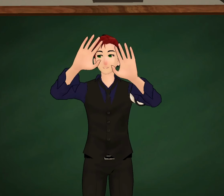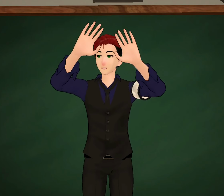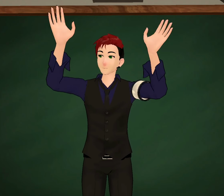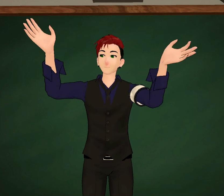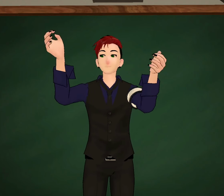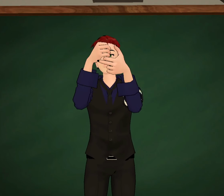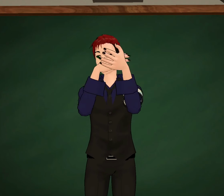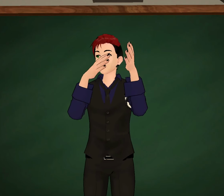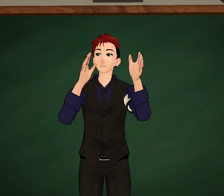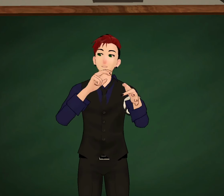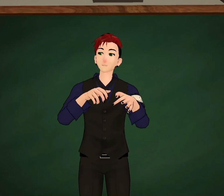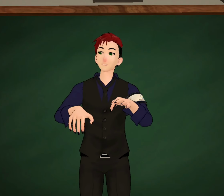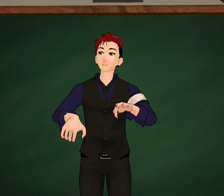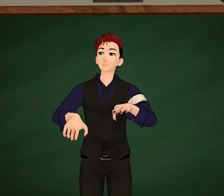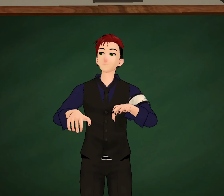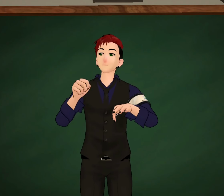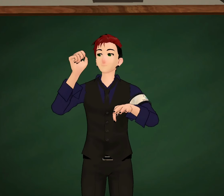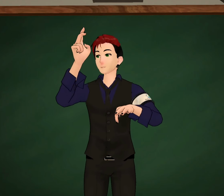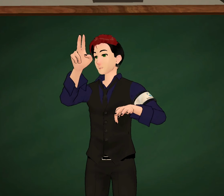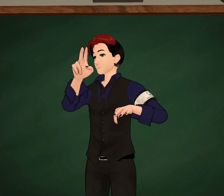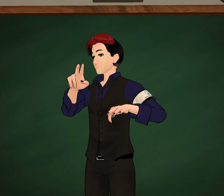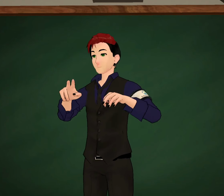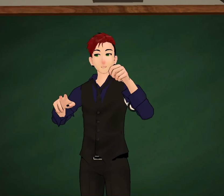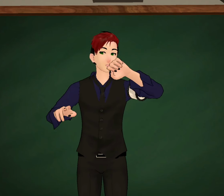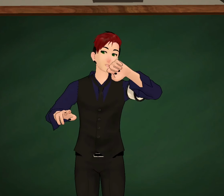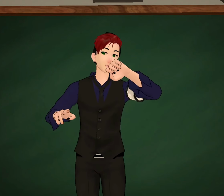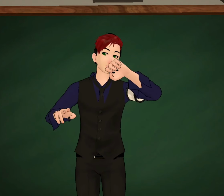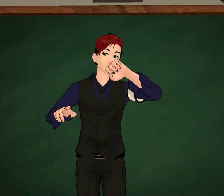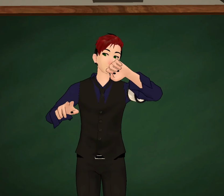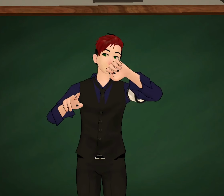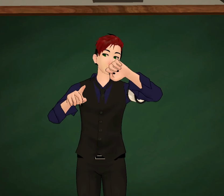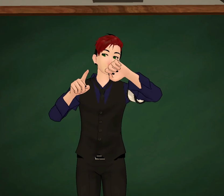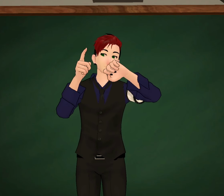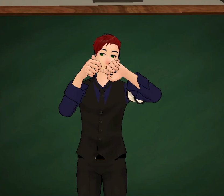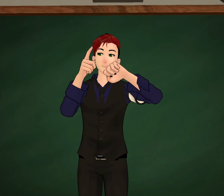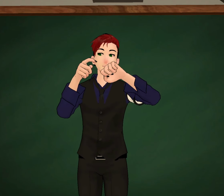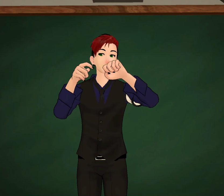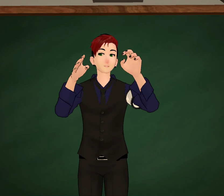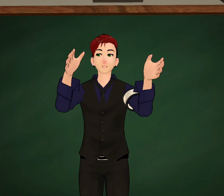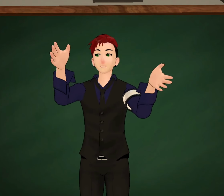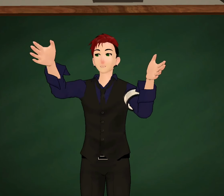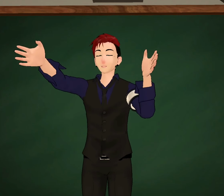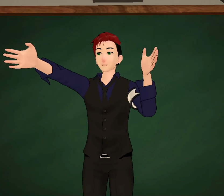own everything. It's so cool. Okay. Probably got time for one more question.